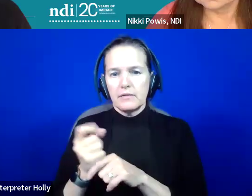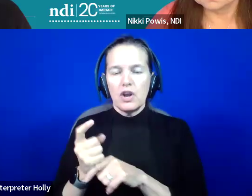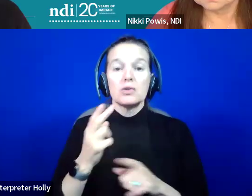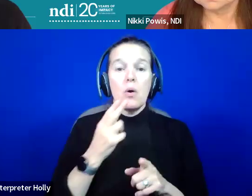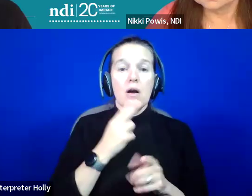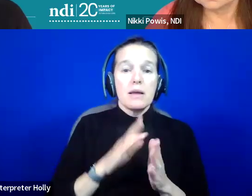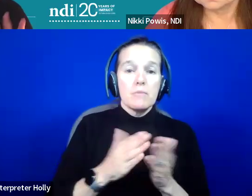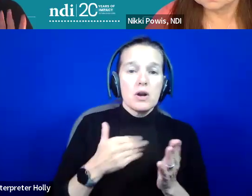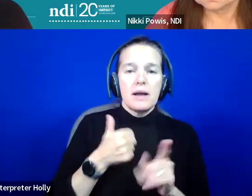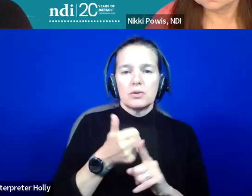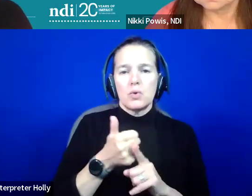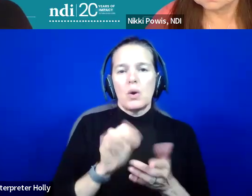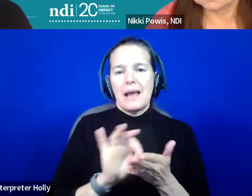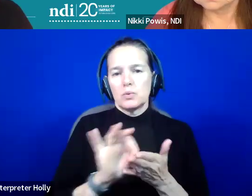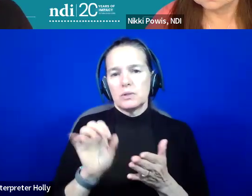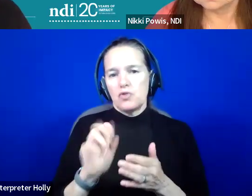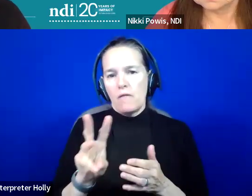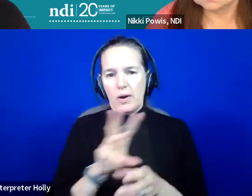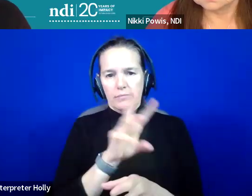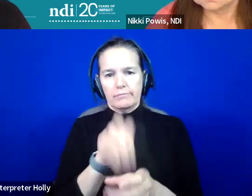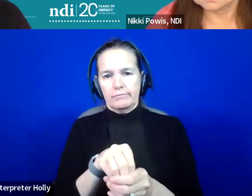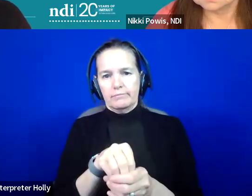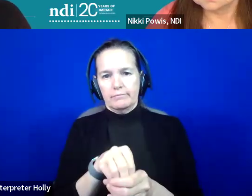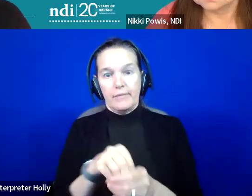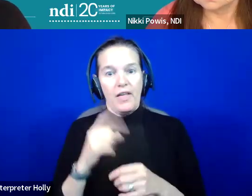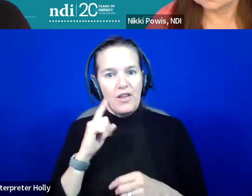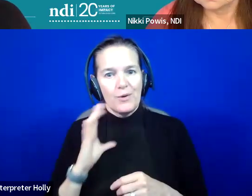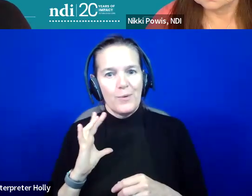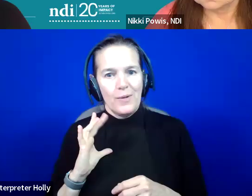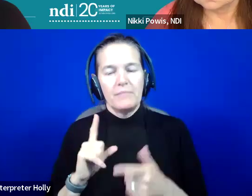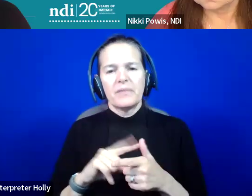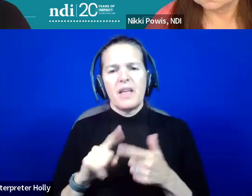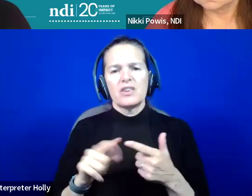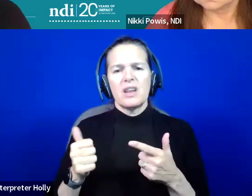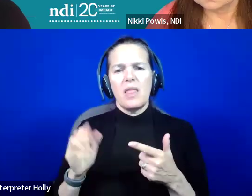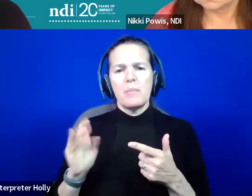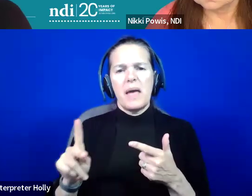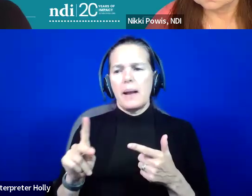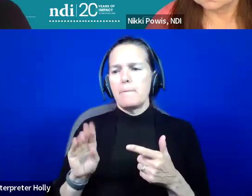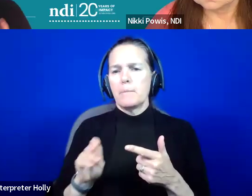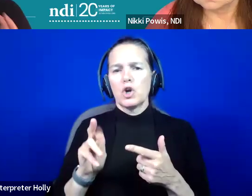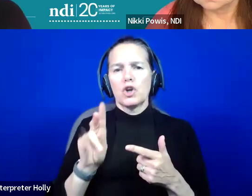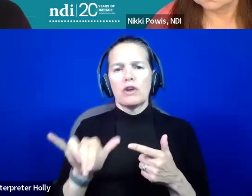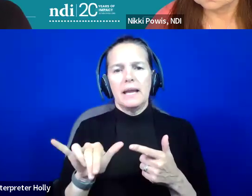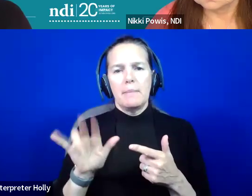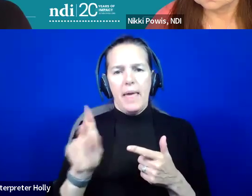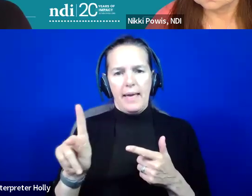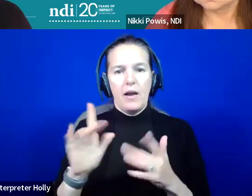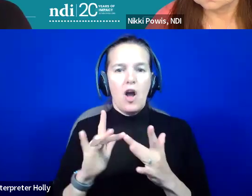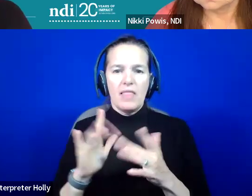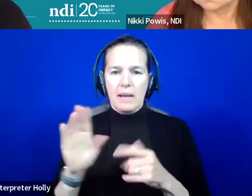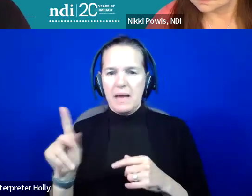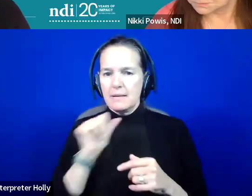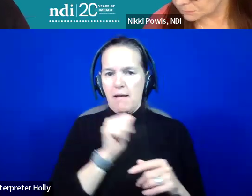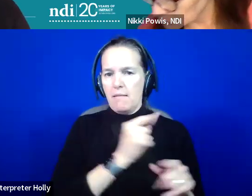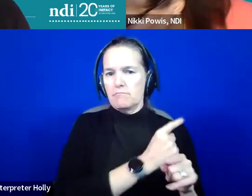own accounting software built in, so I thought that was cool. Then there's another bank, it's called Mercury Bank. They're an online bank. It's a little bit different than a traditional